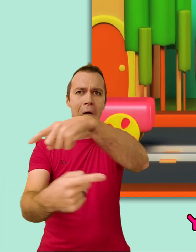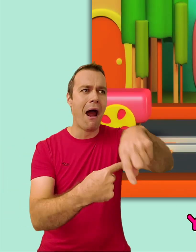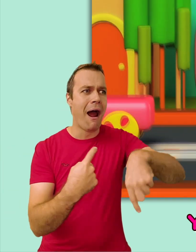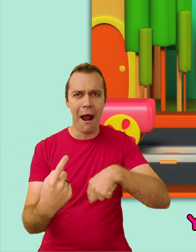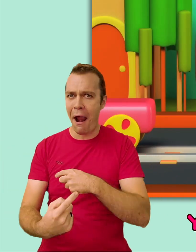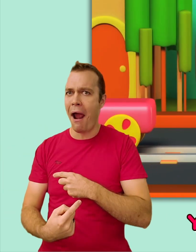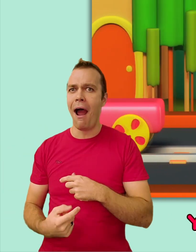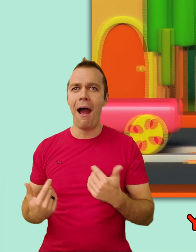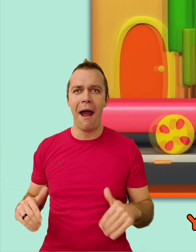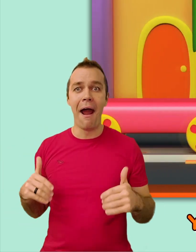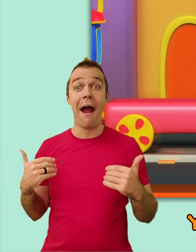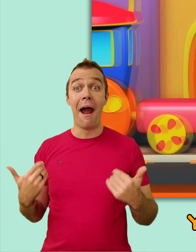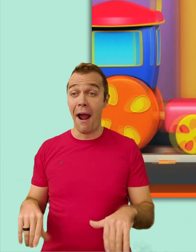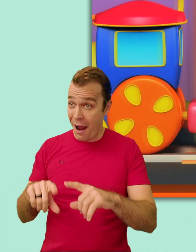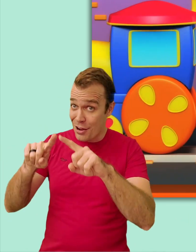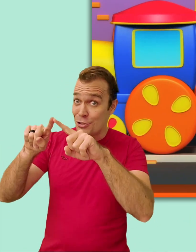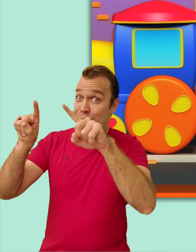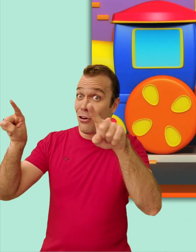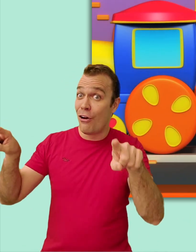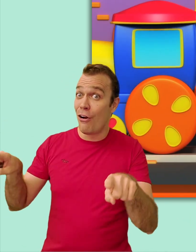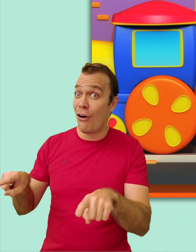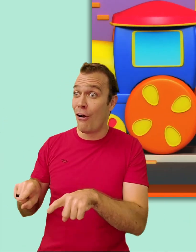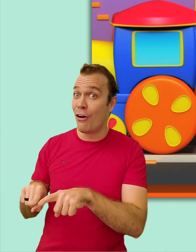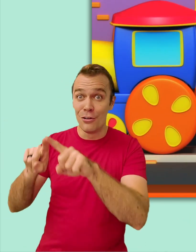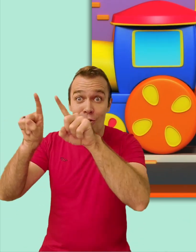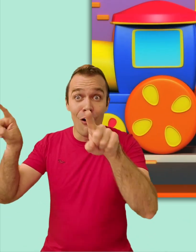can roll all around. Mr.